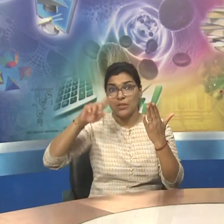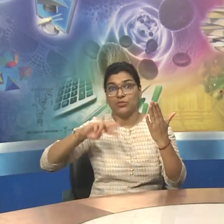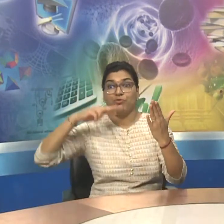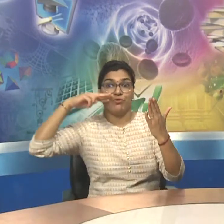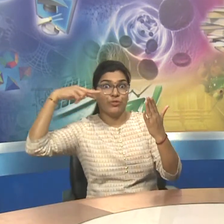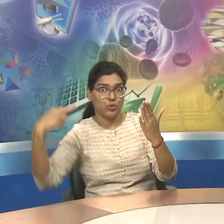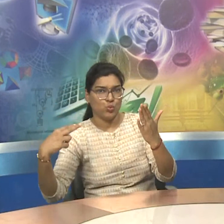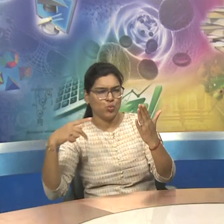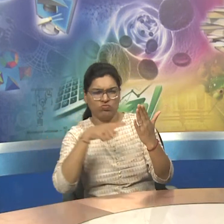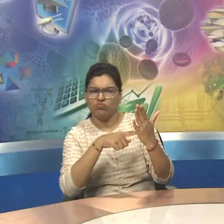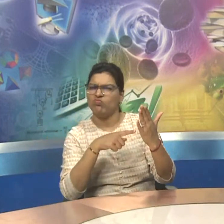the government